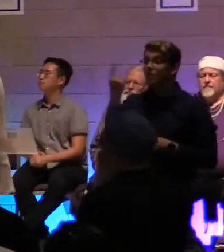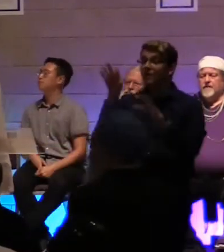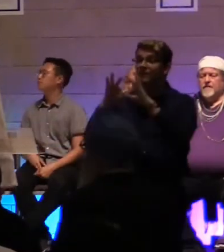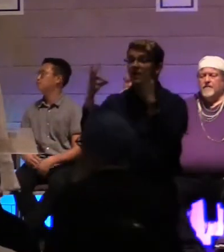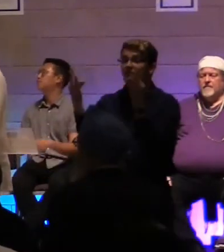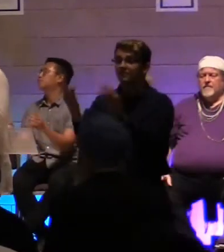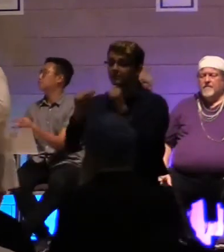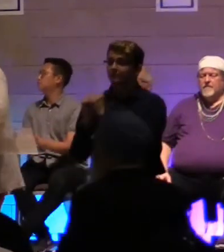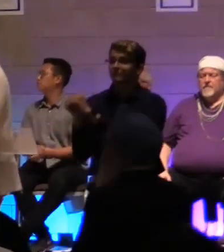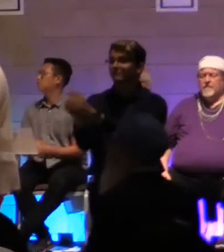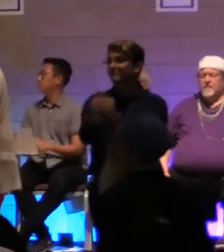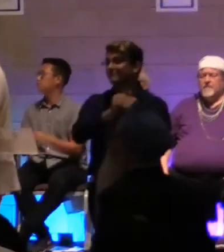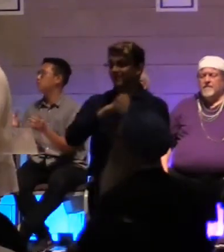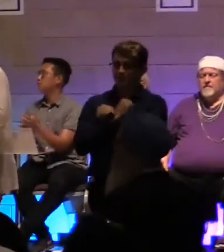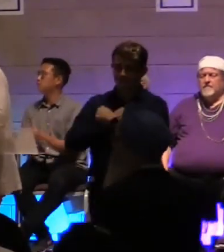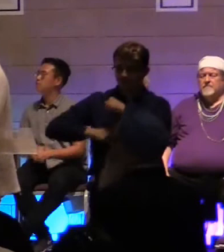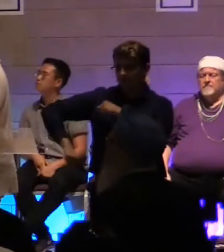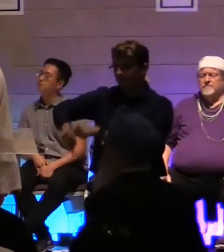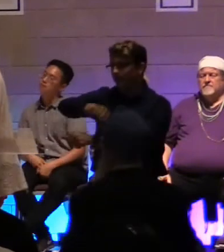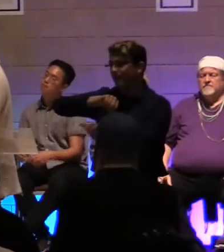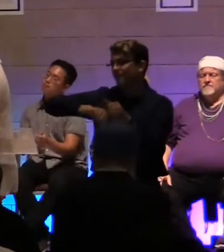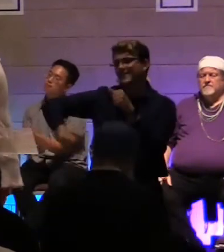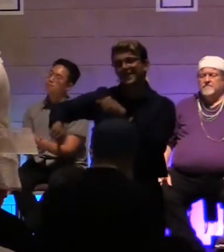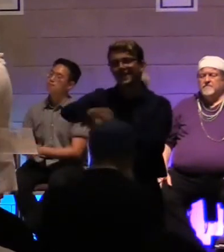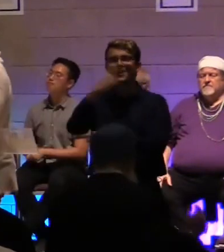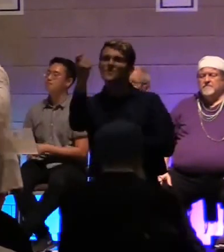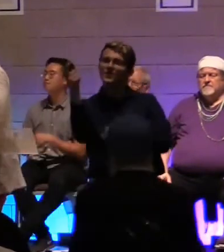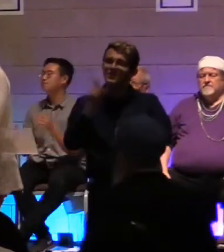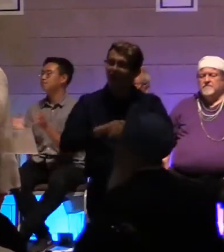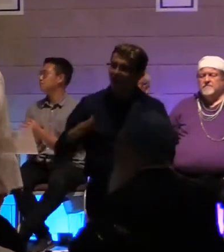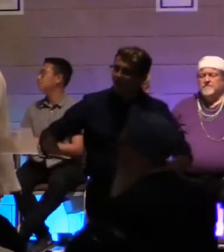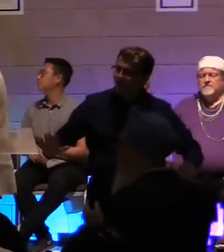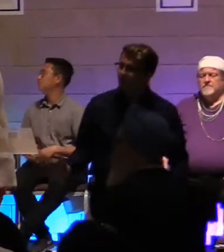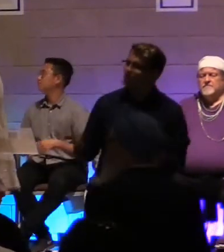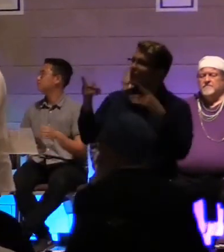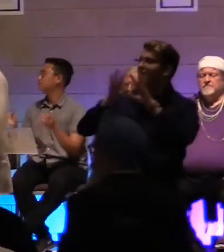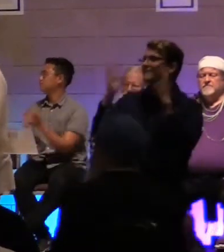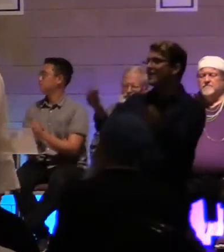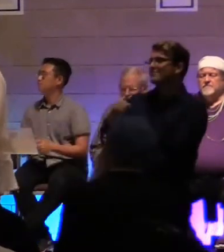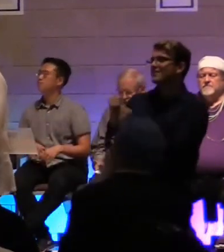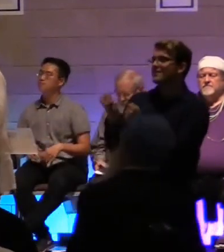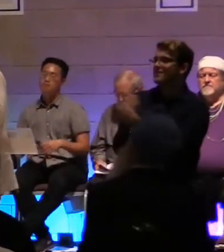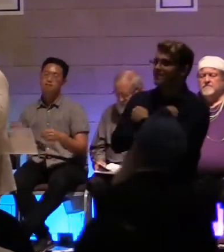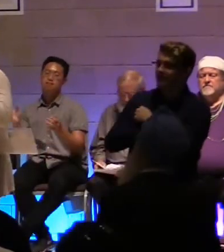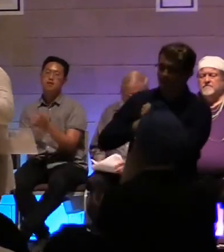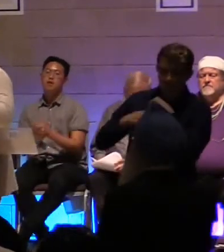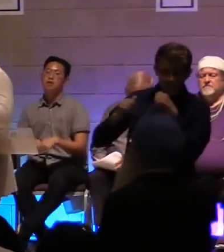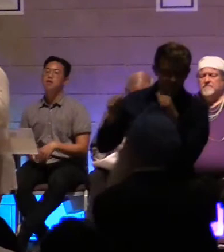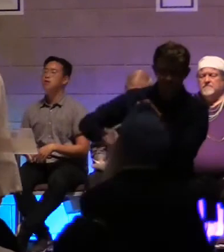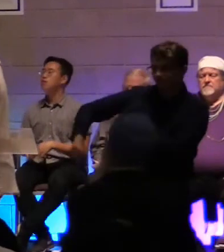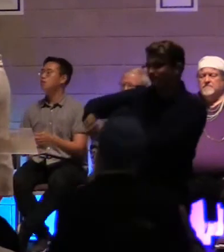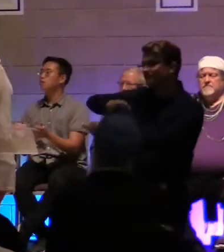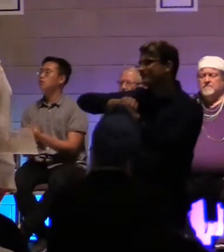family living in love. One more time. One family living in love.